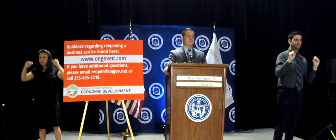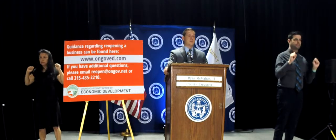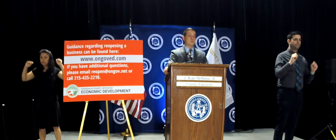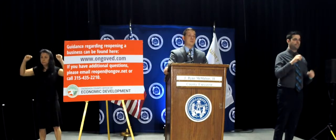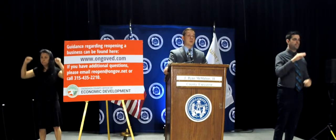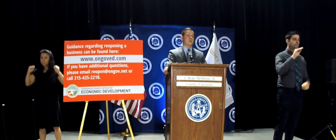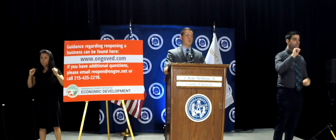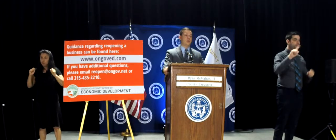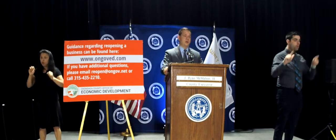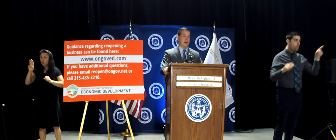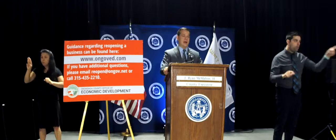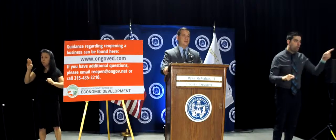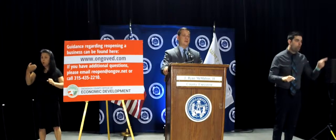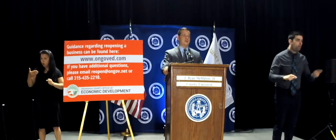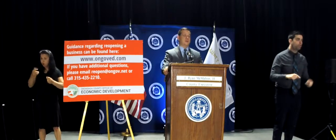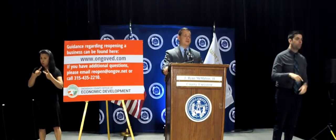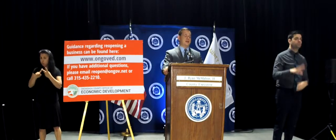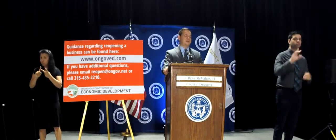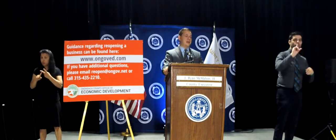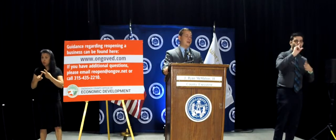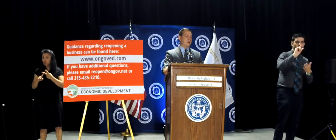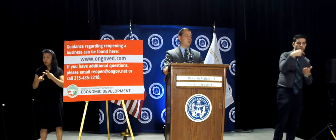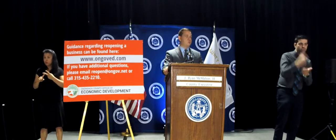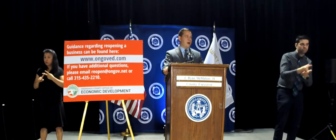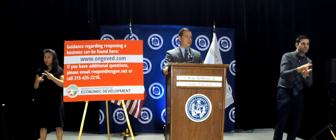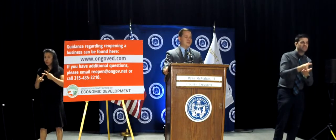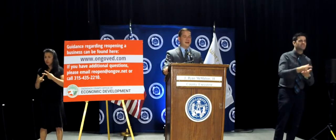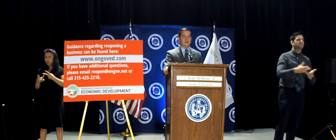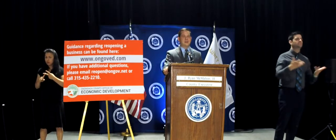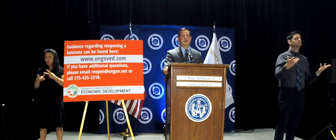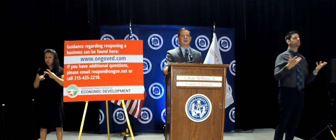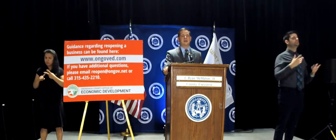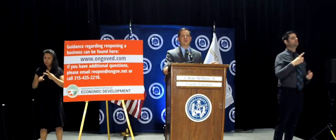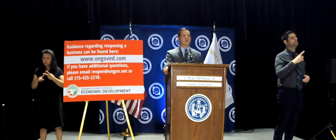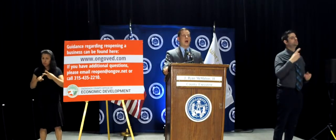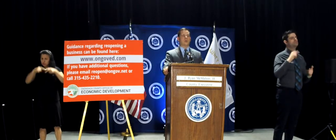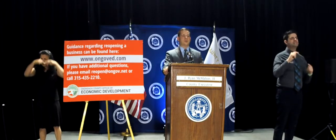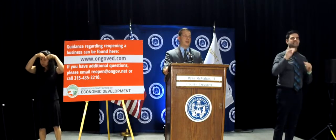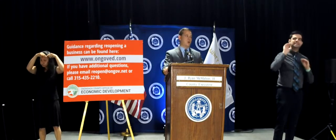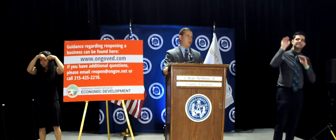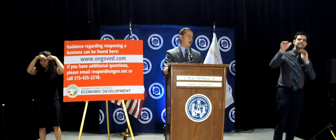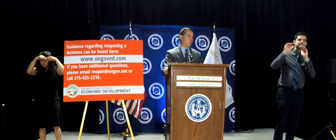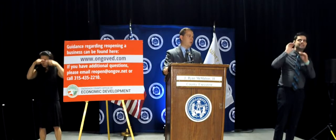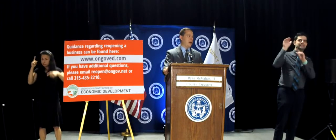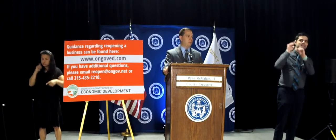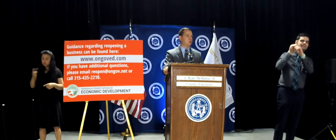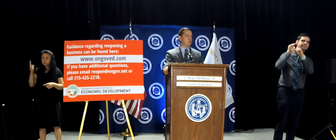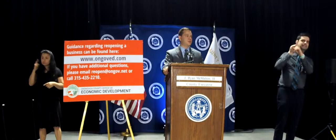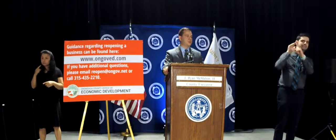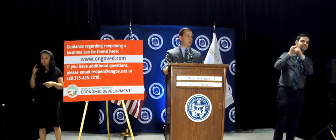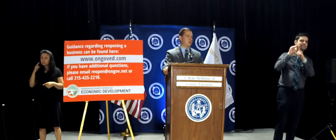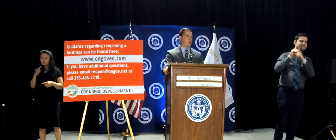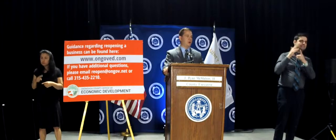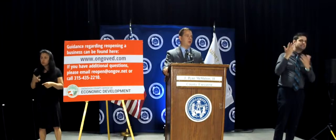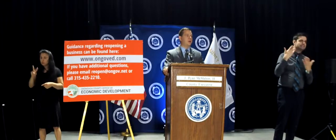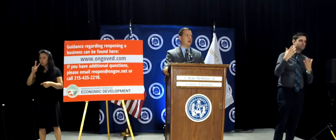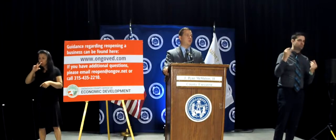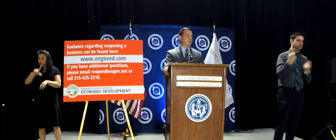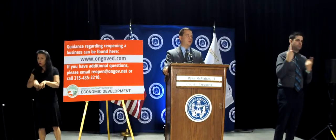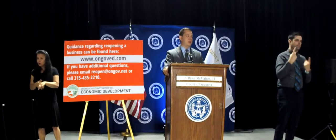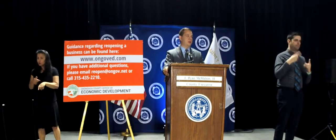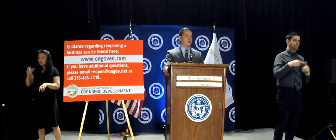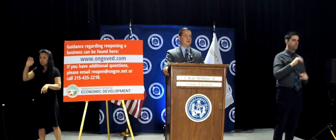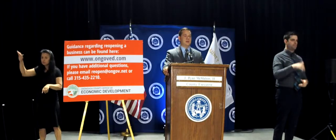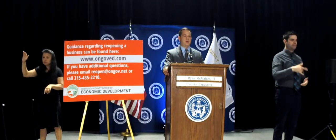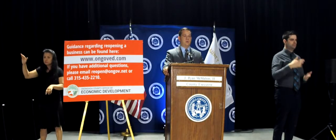graduations, we are not, there's not a day that goes by, there's not 2 hours that go by where we're not pushing the state of New York if